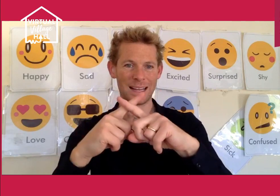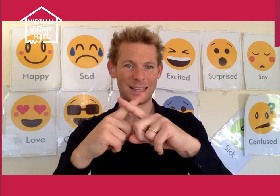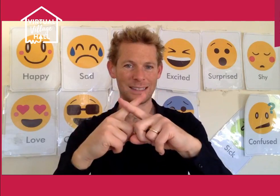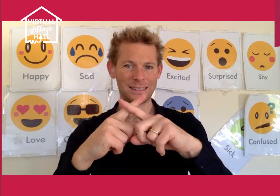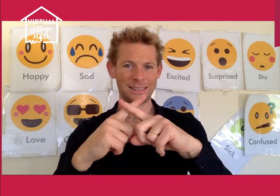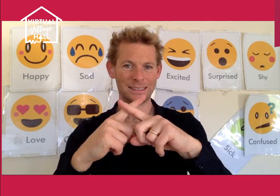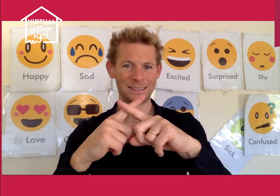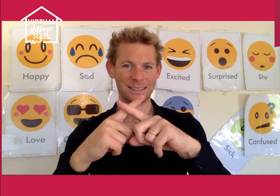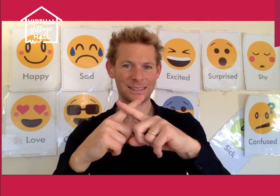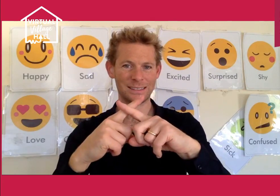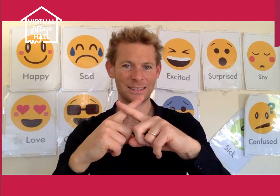X.